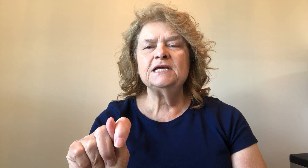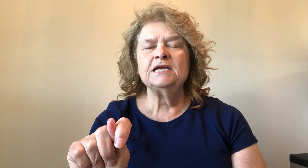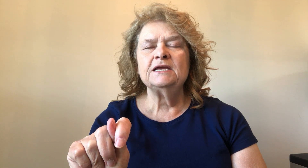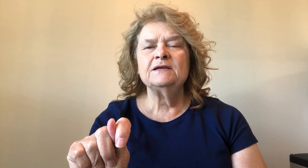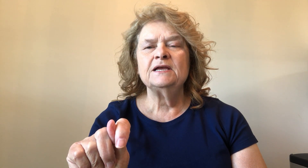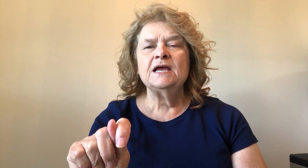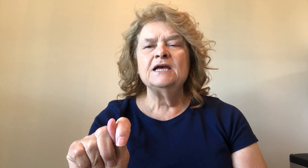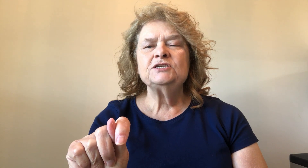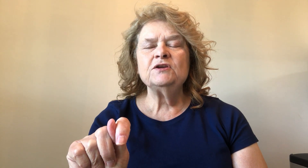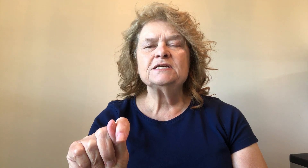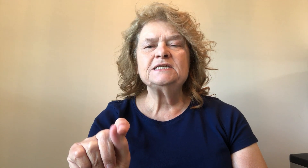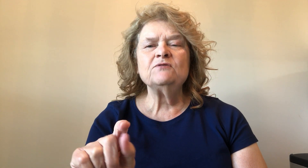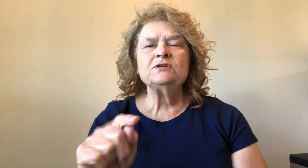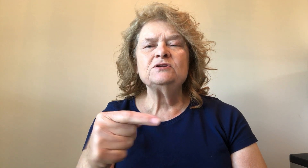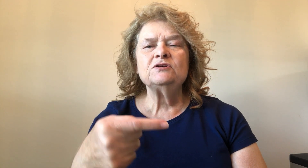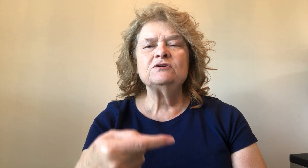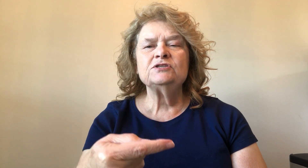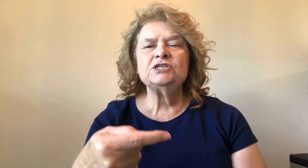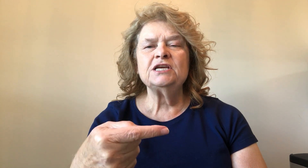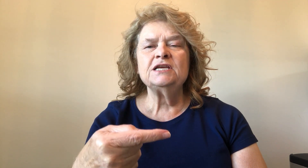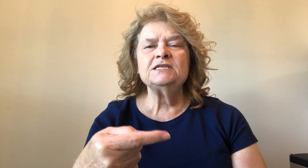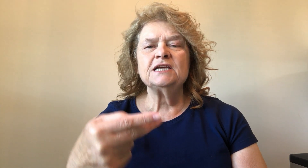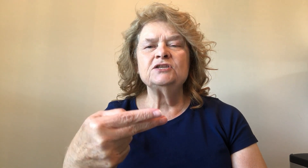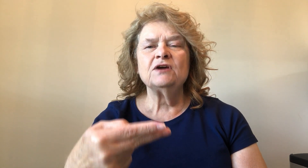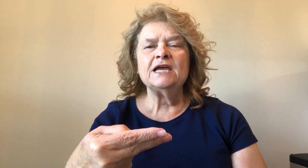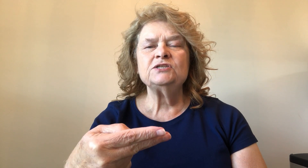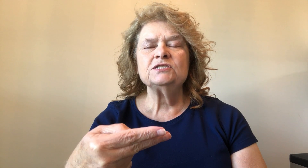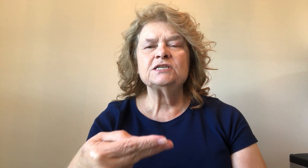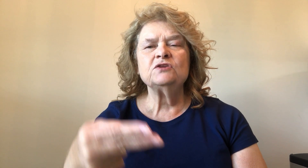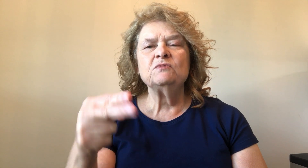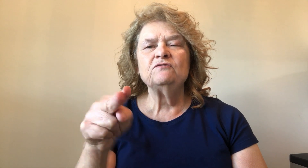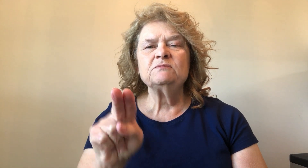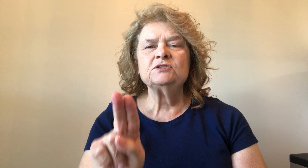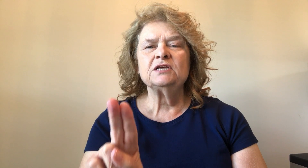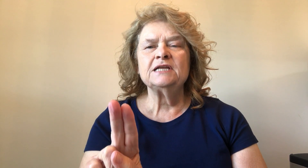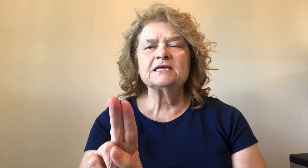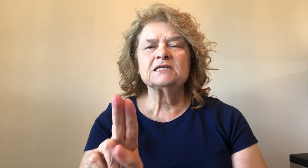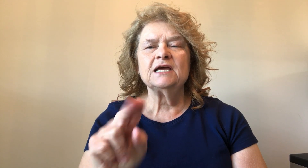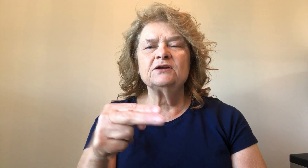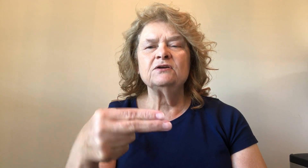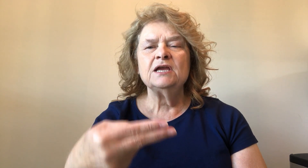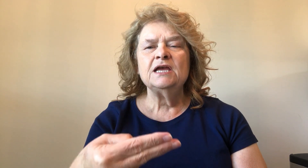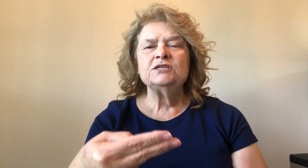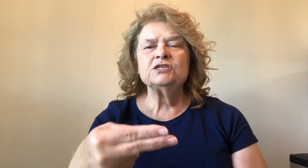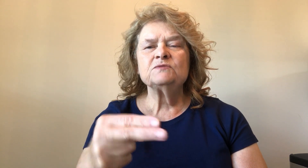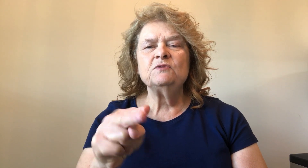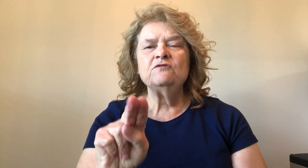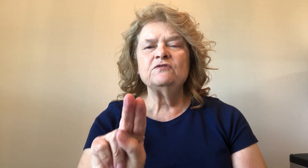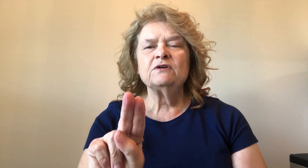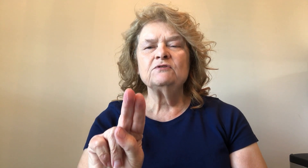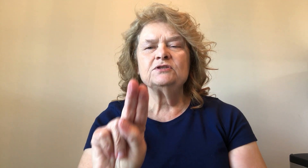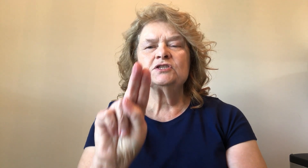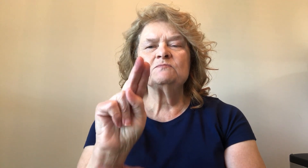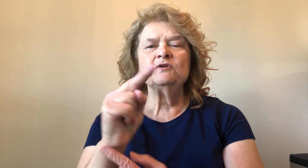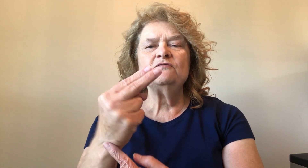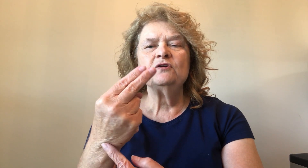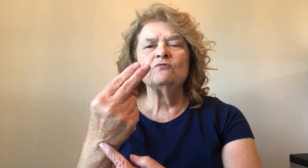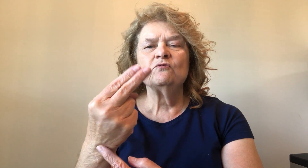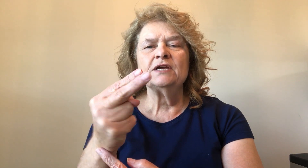H-U-R-T. So you can see when you do your G's and your H's and you move them to the next letter, just move your